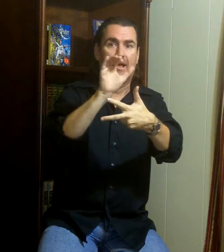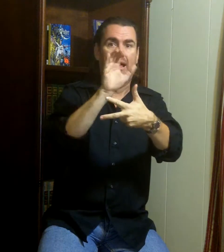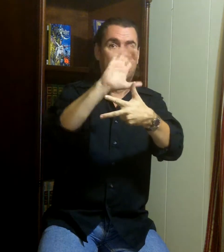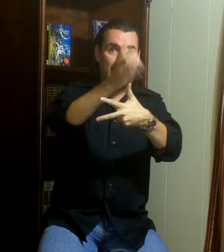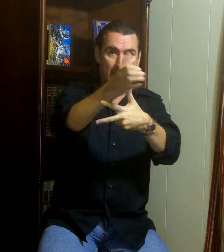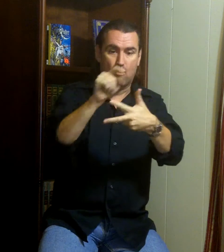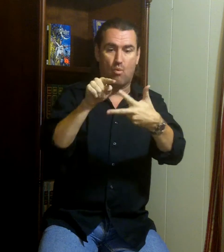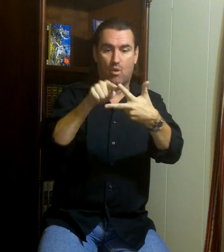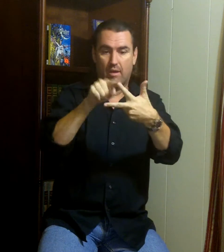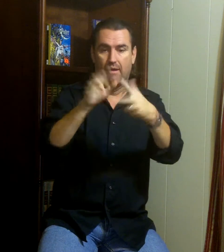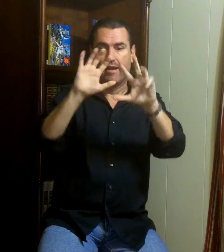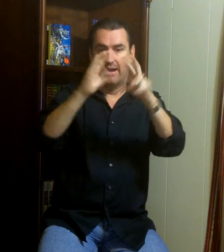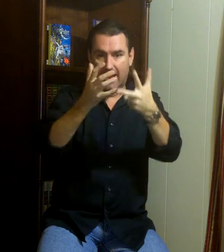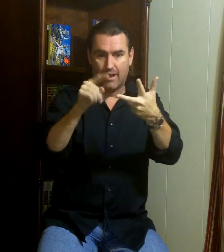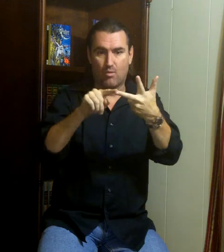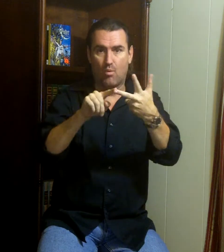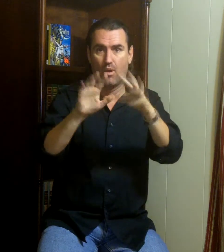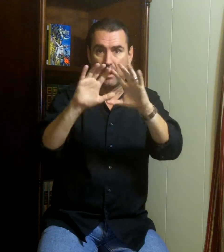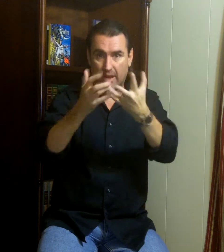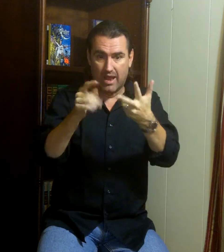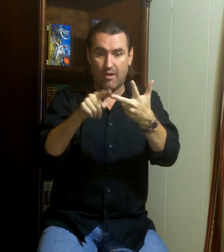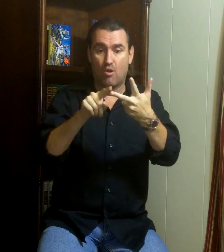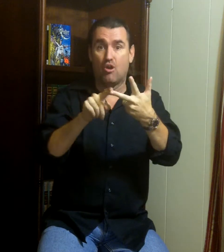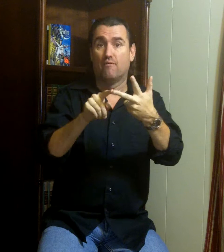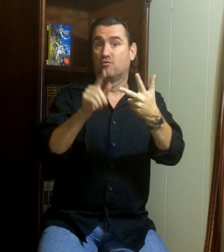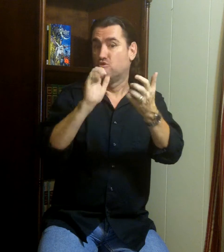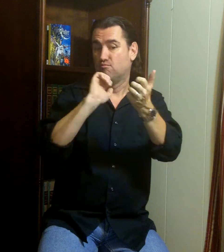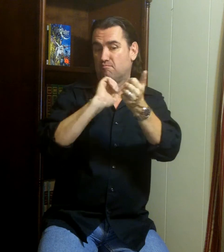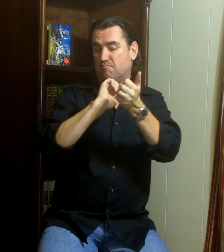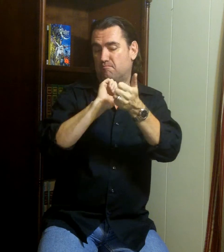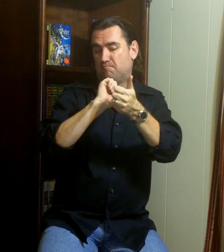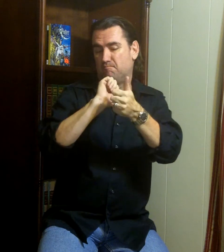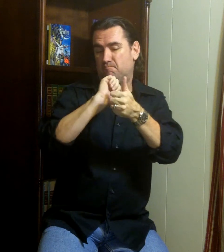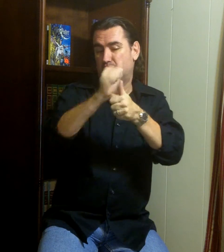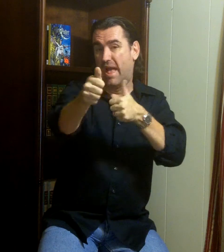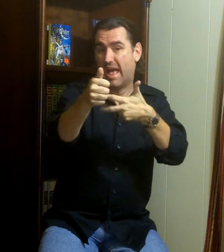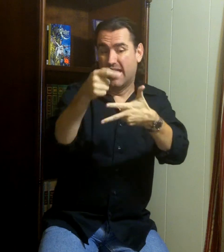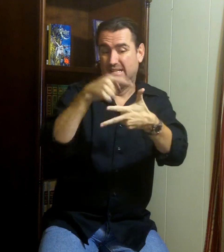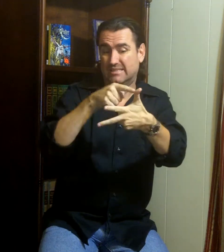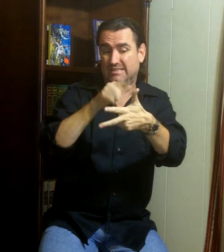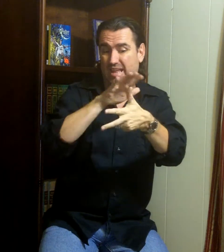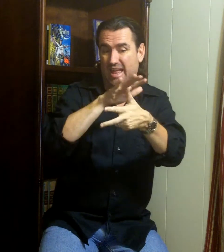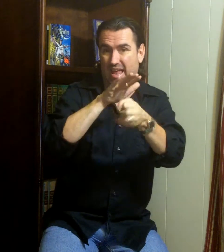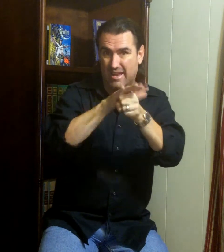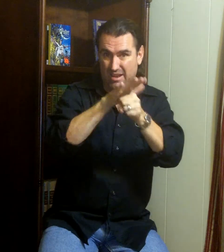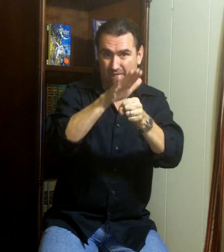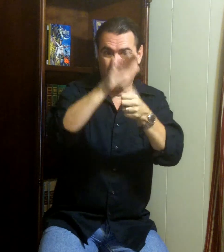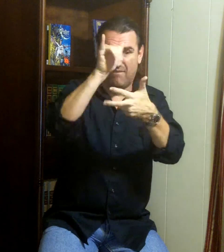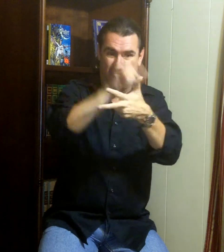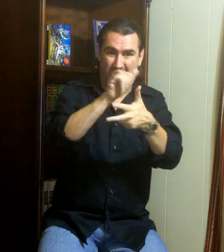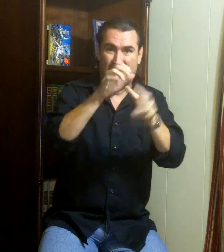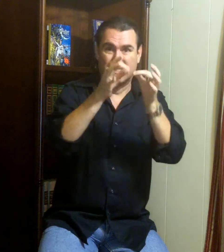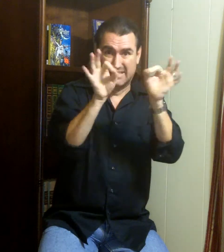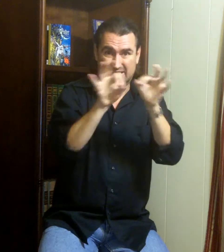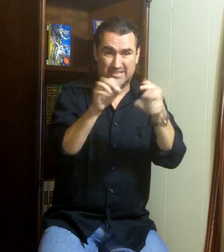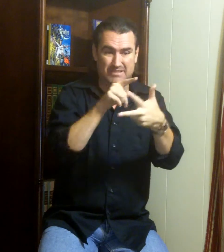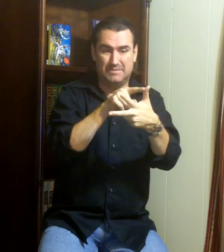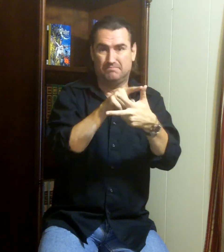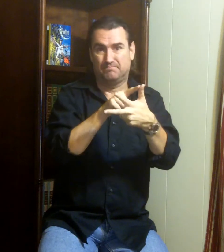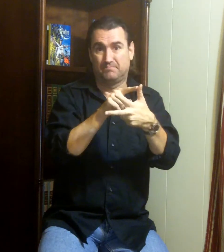enough in the C category, if you understood enough of those sentences to get a 4.0 or higher,